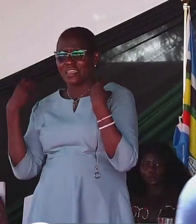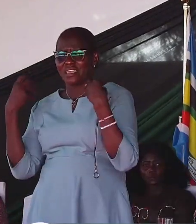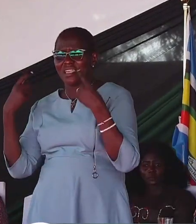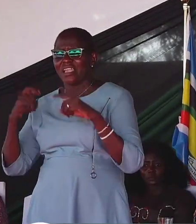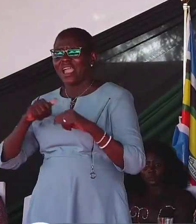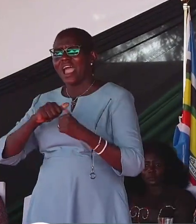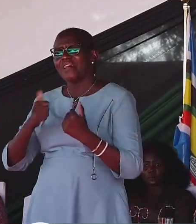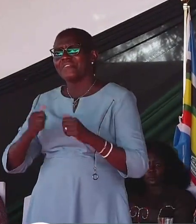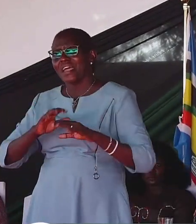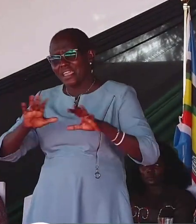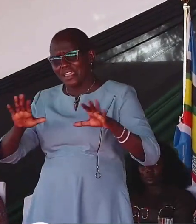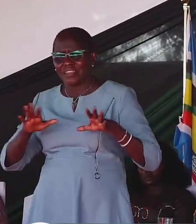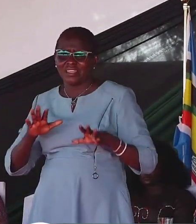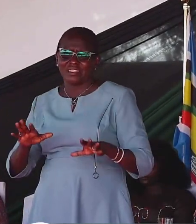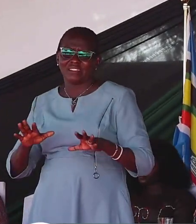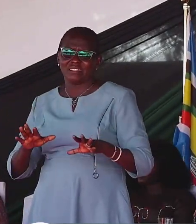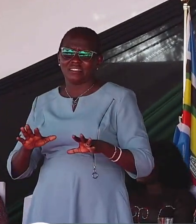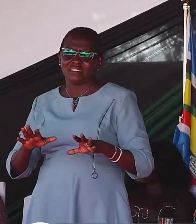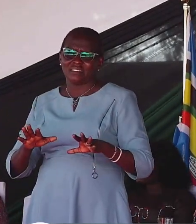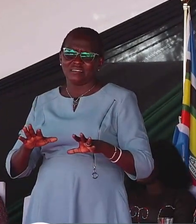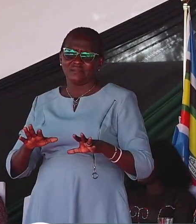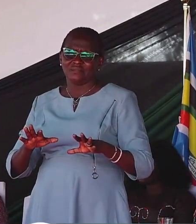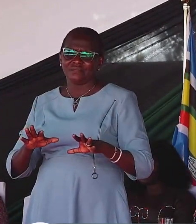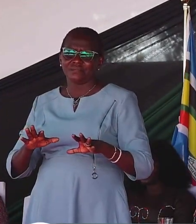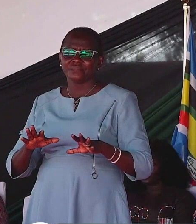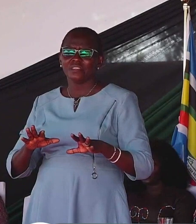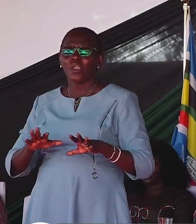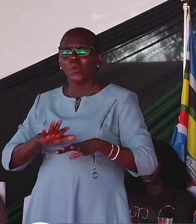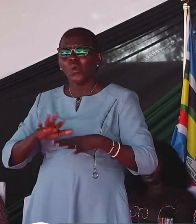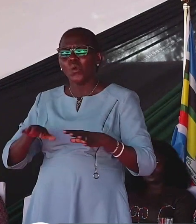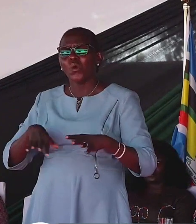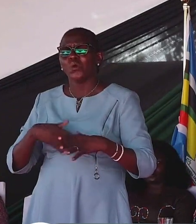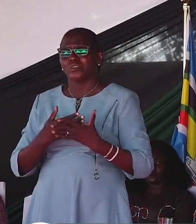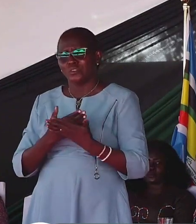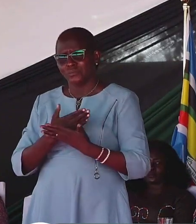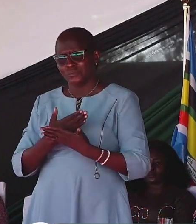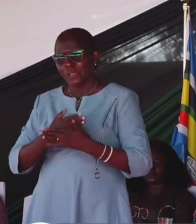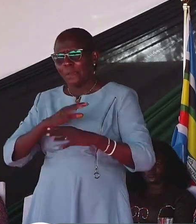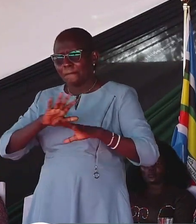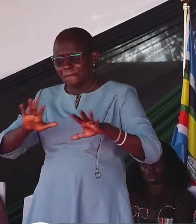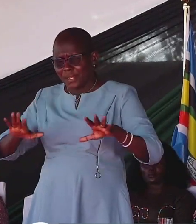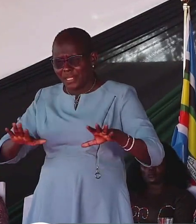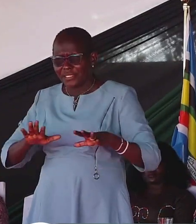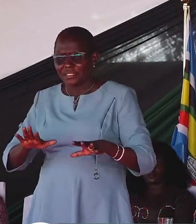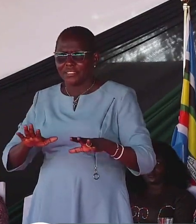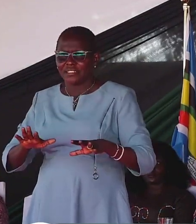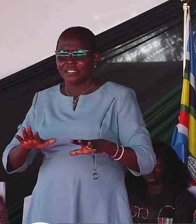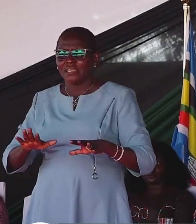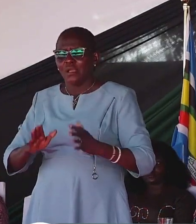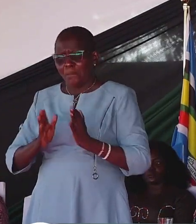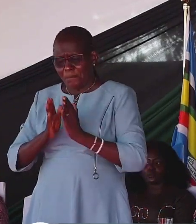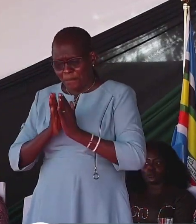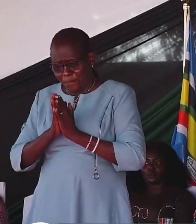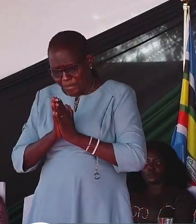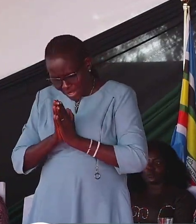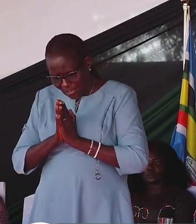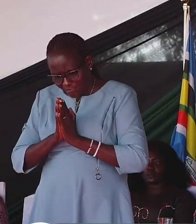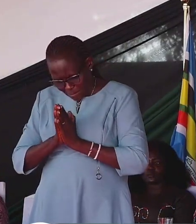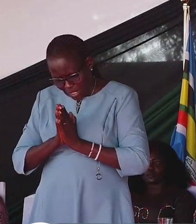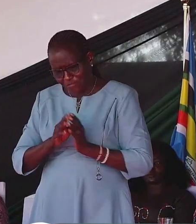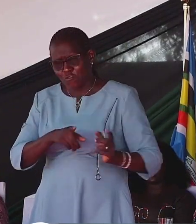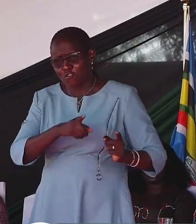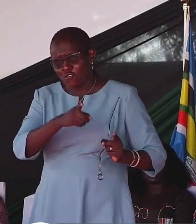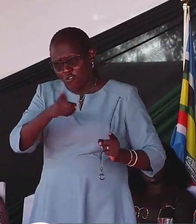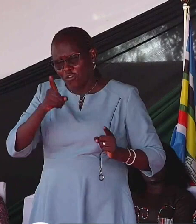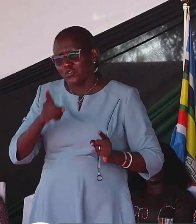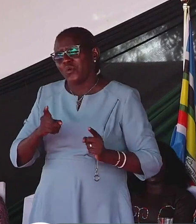Garissa, Samburu, Mandera, all those places. Because I'm a man of God, I'm praying for you. All of you are going